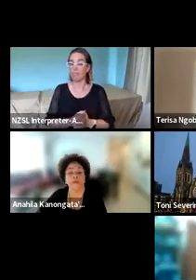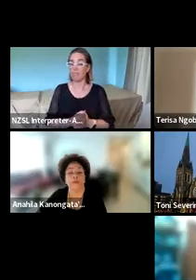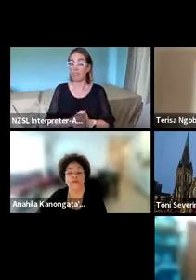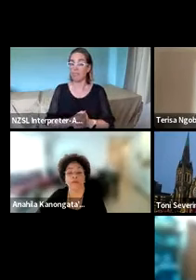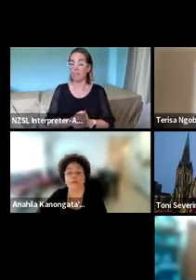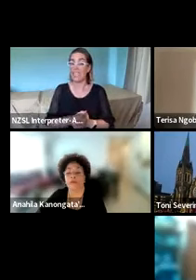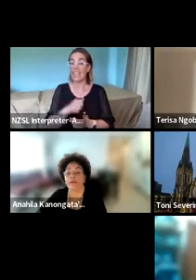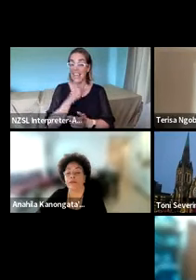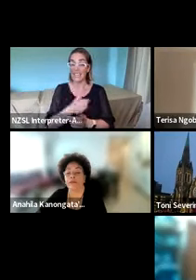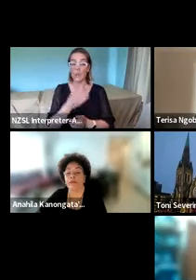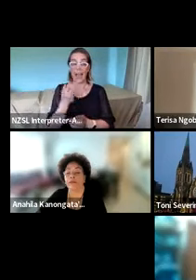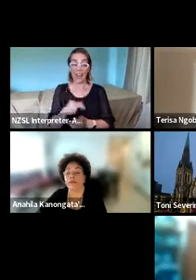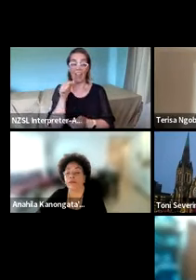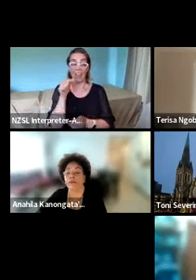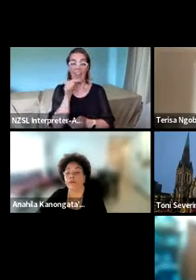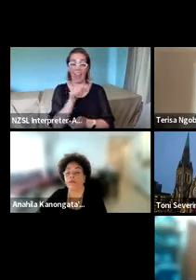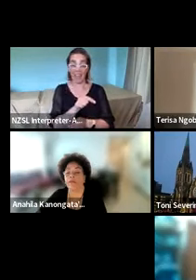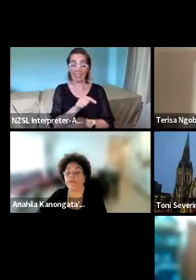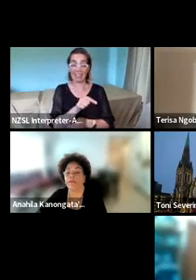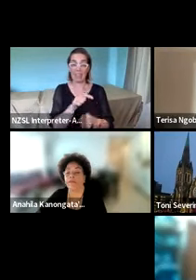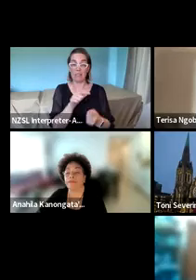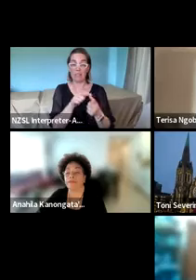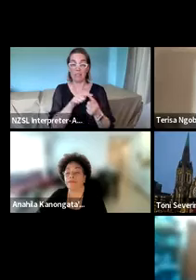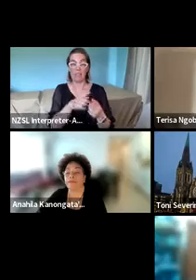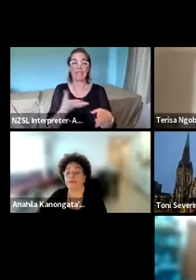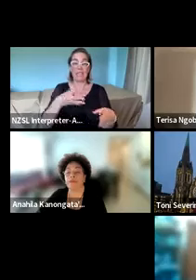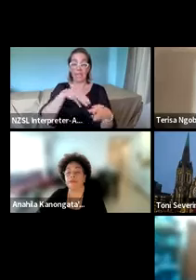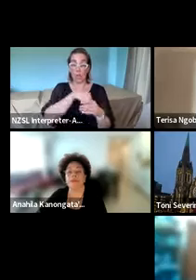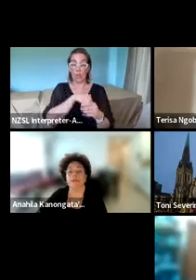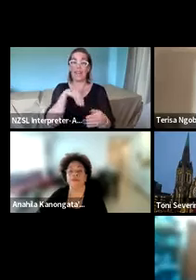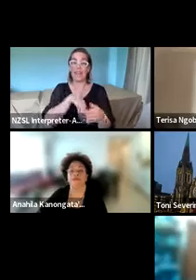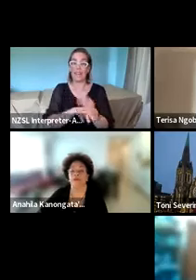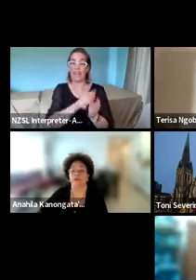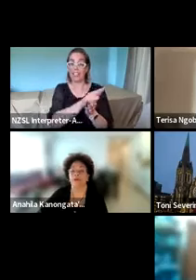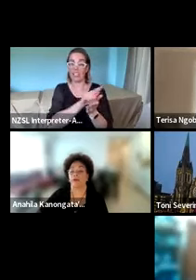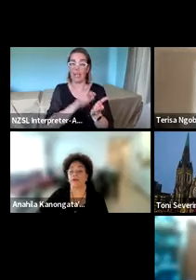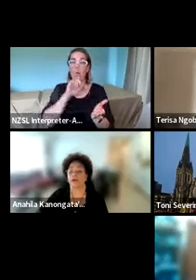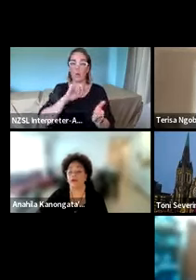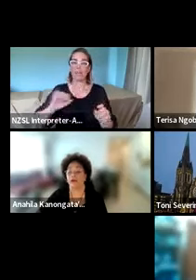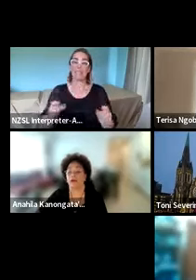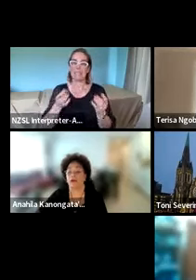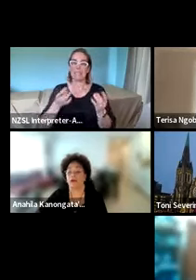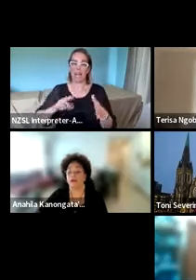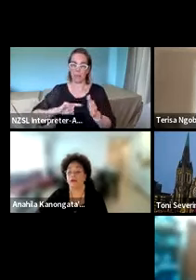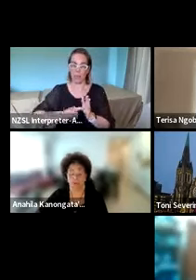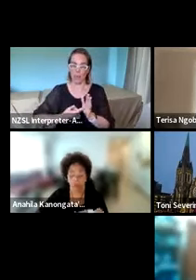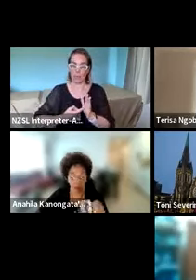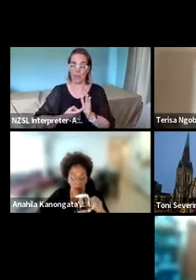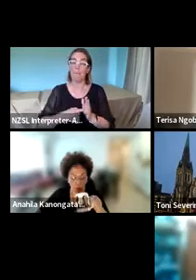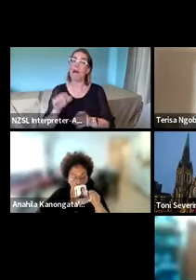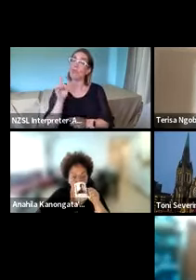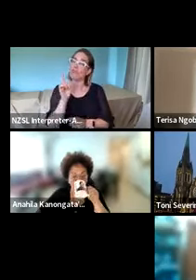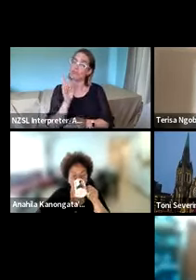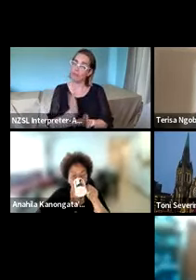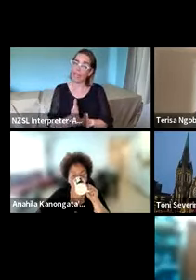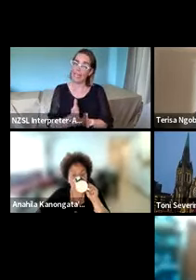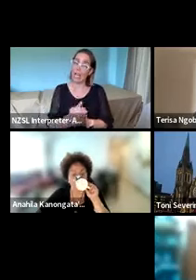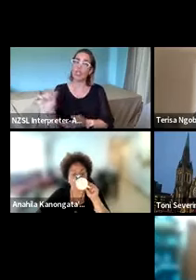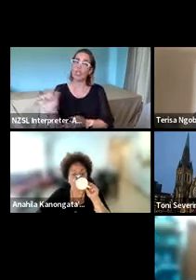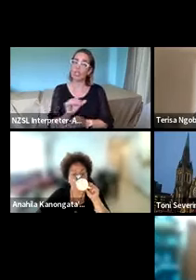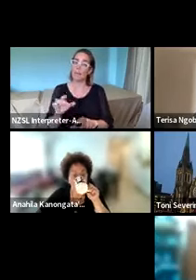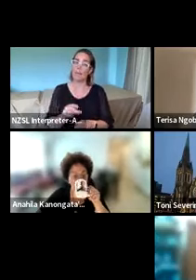at least that inserted into the legislation would be a starting point, but really this should have been co-designed with